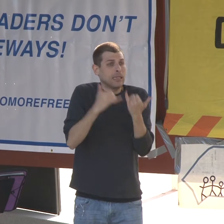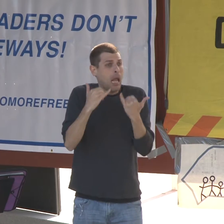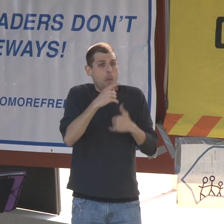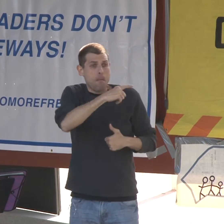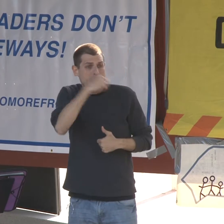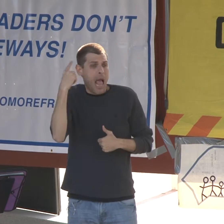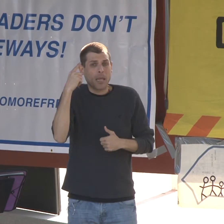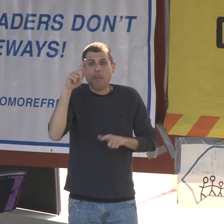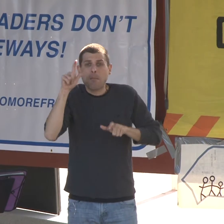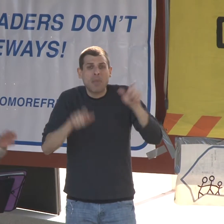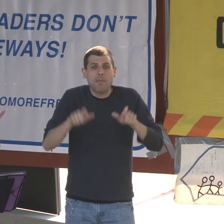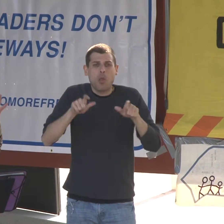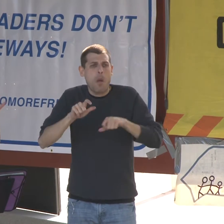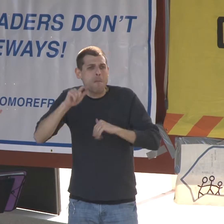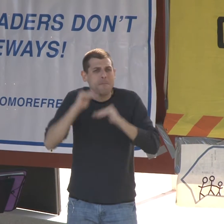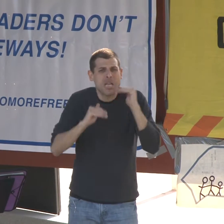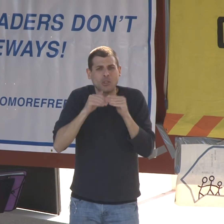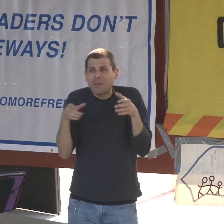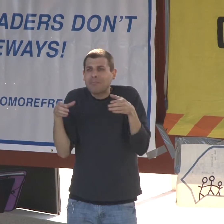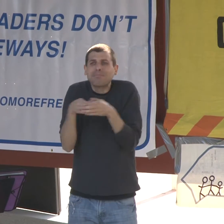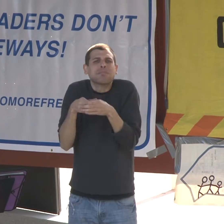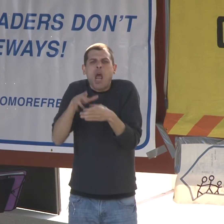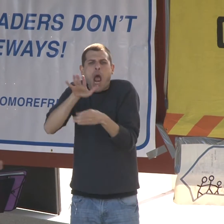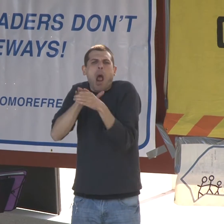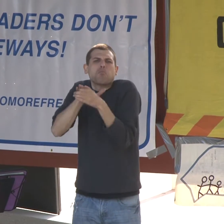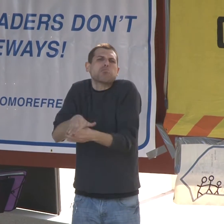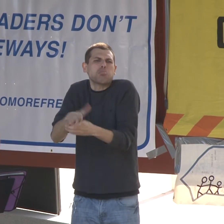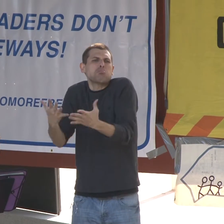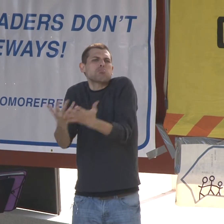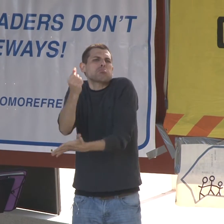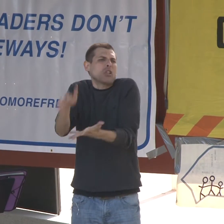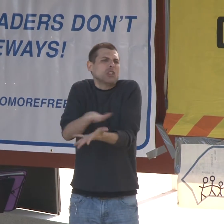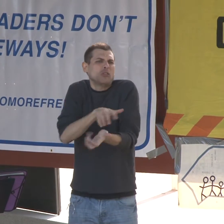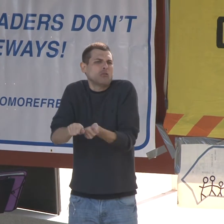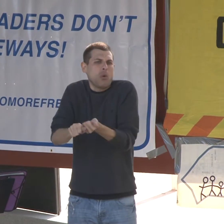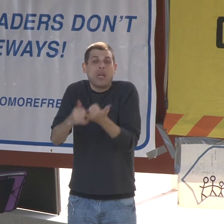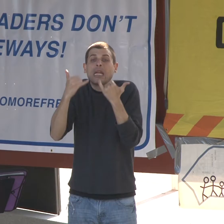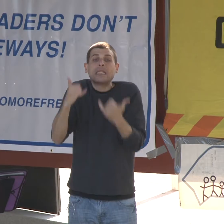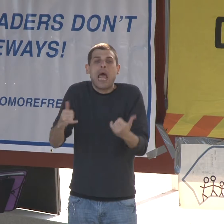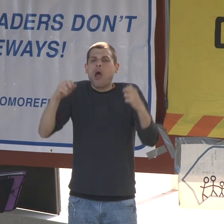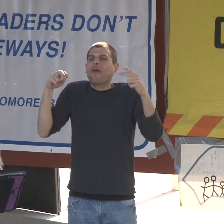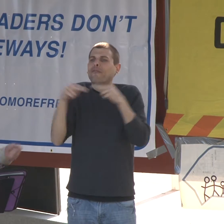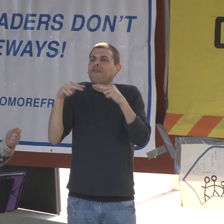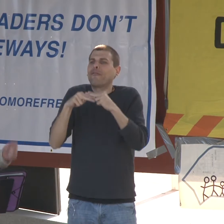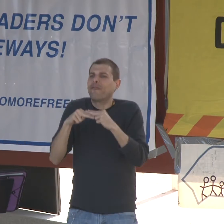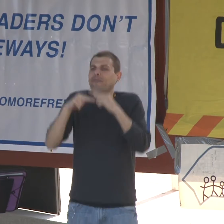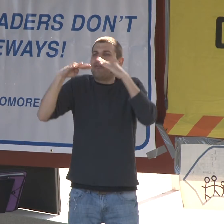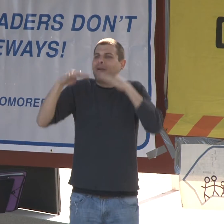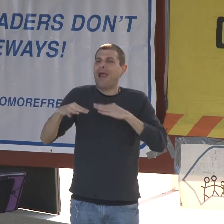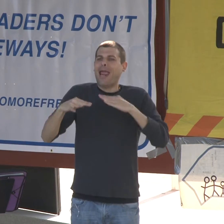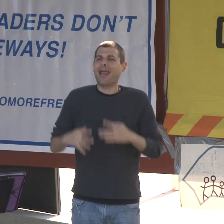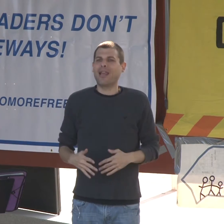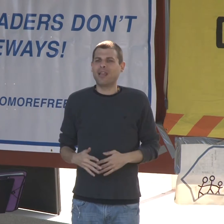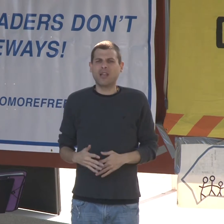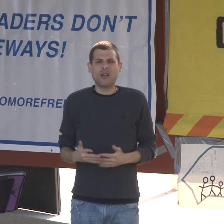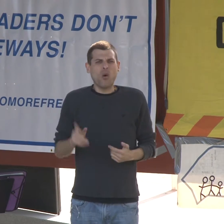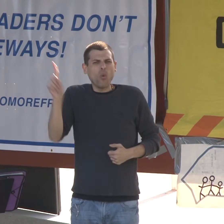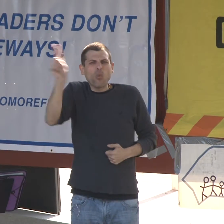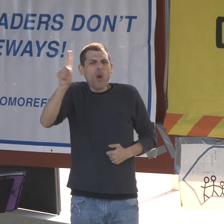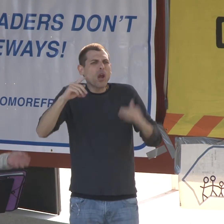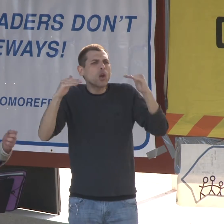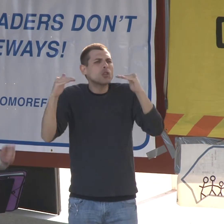people that built themselves a little slice of prosperity in the name of freeway expansion. Where is the